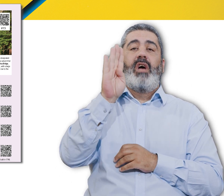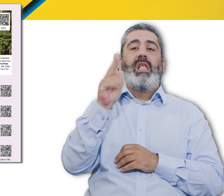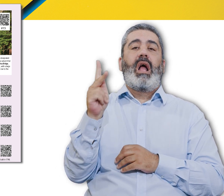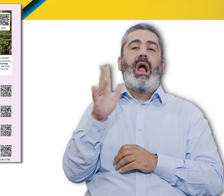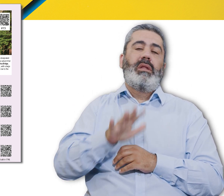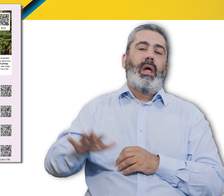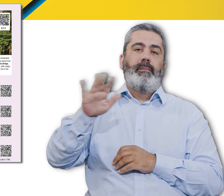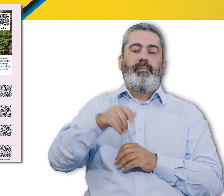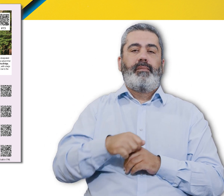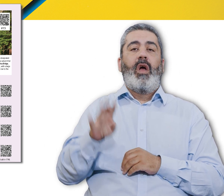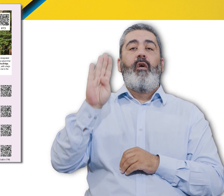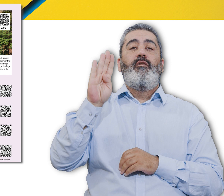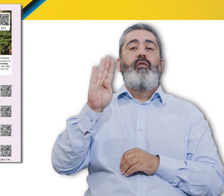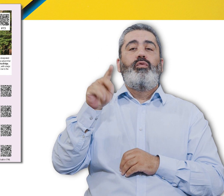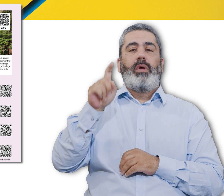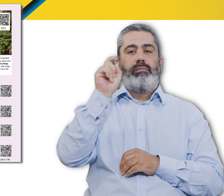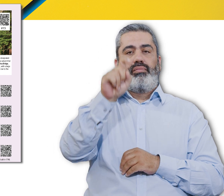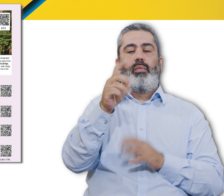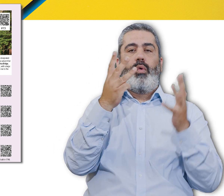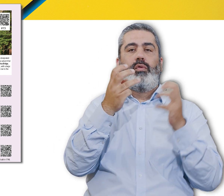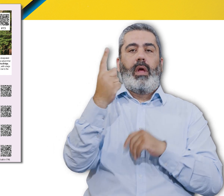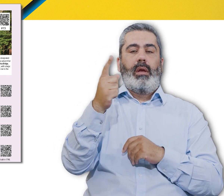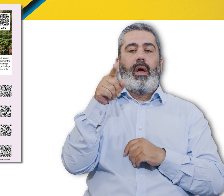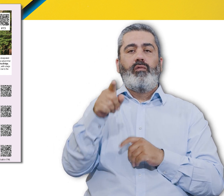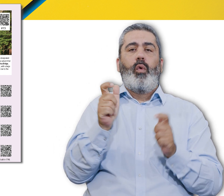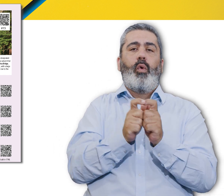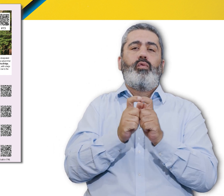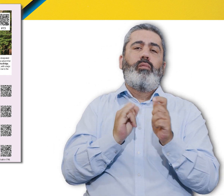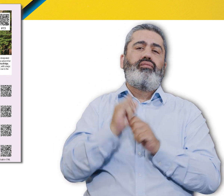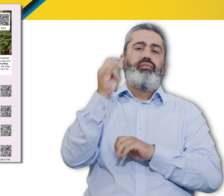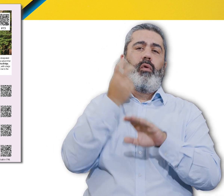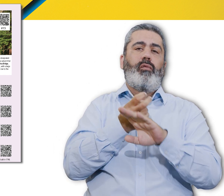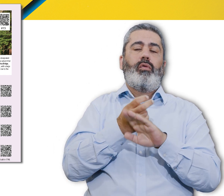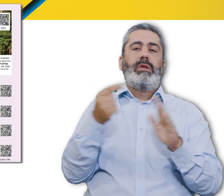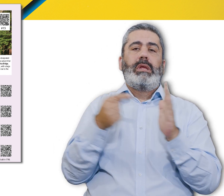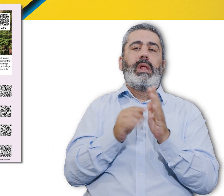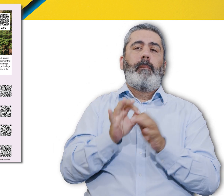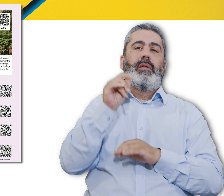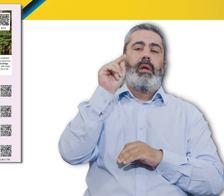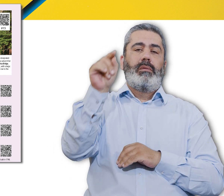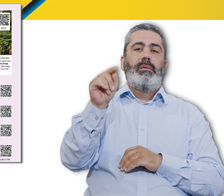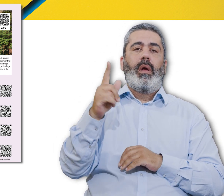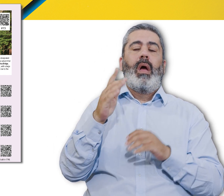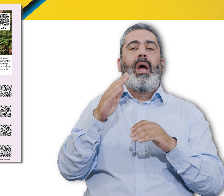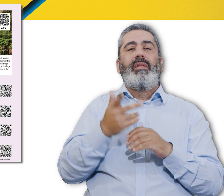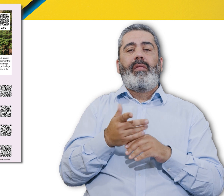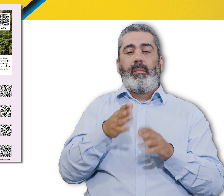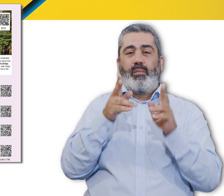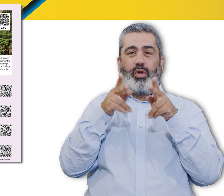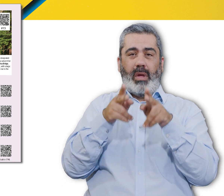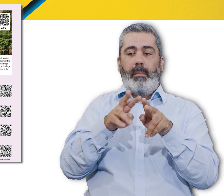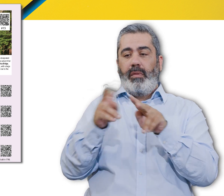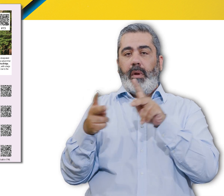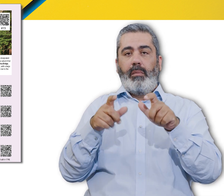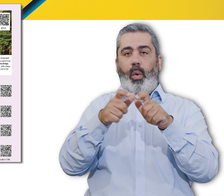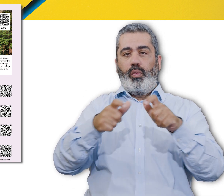1.350 m, in the famous Valley Calde. Vavauza, number 81. Mountain village, altitude 1000 m, built